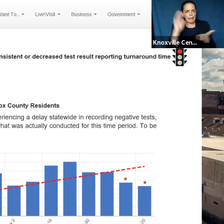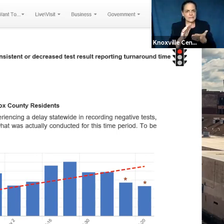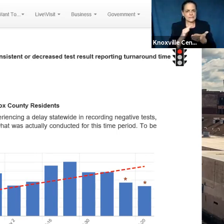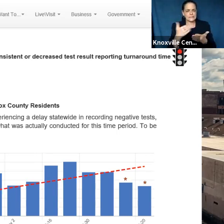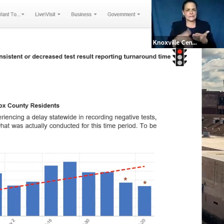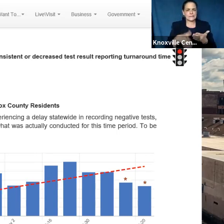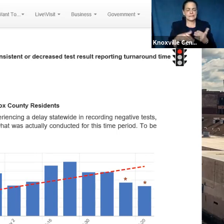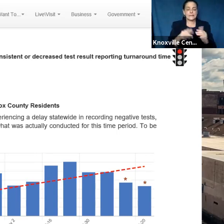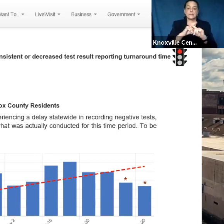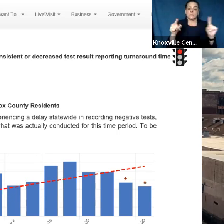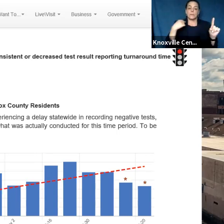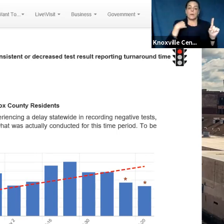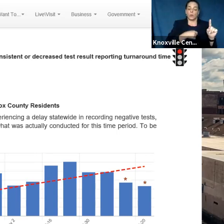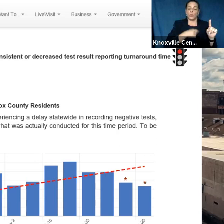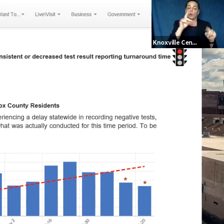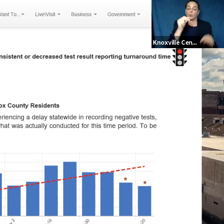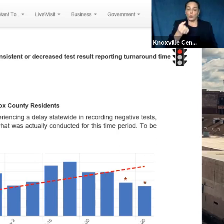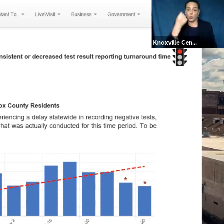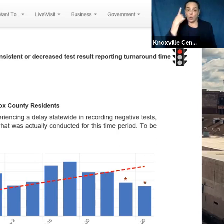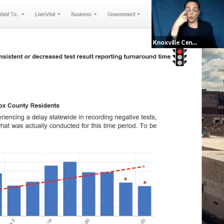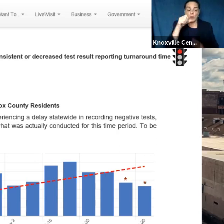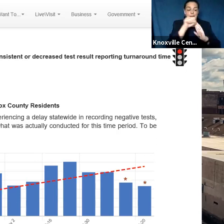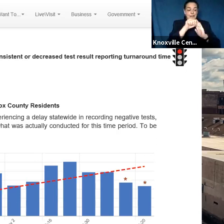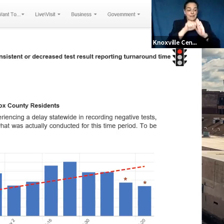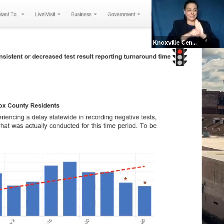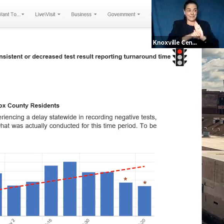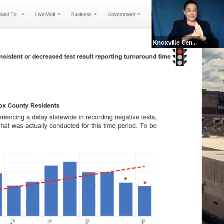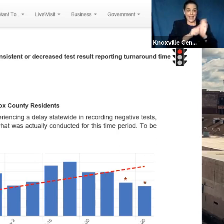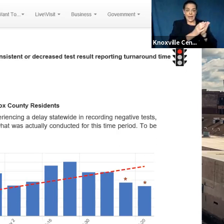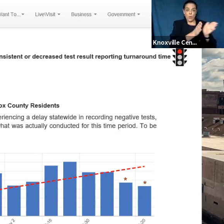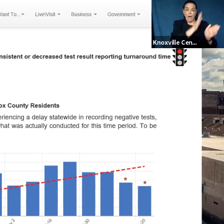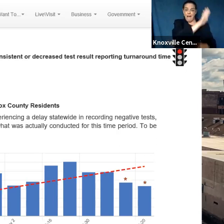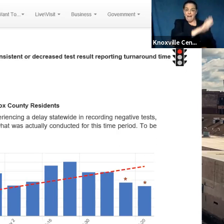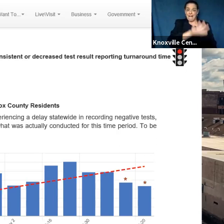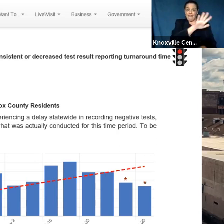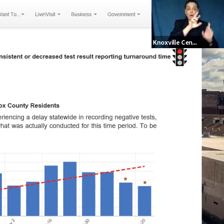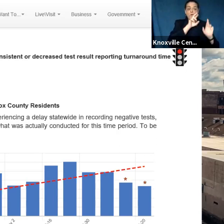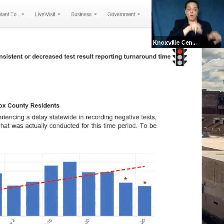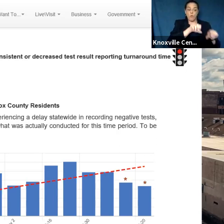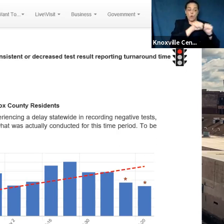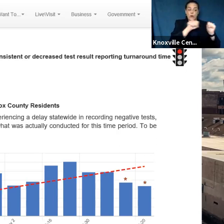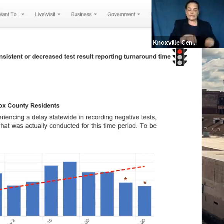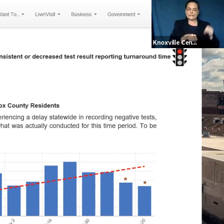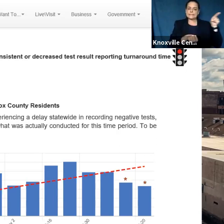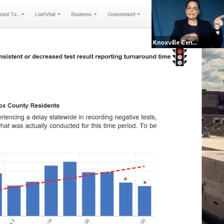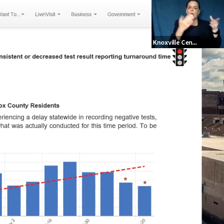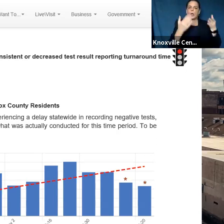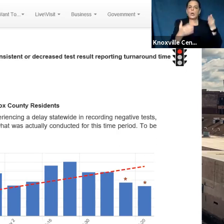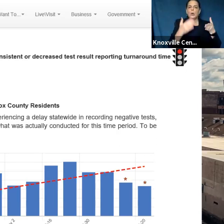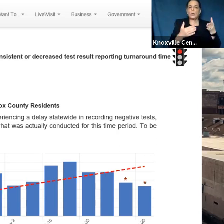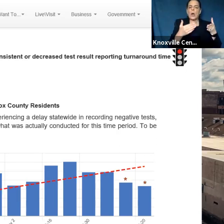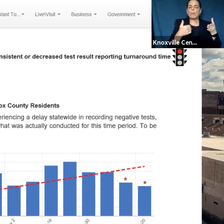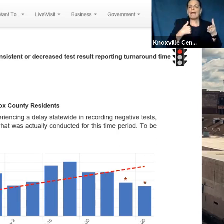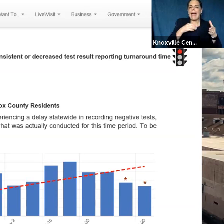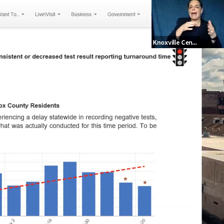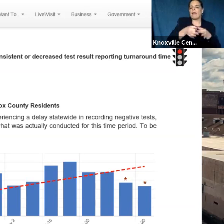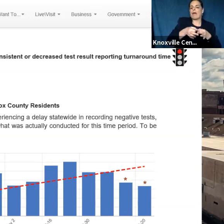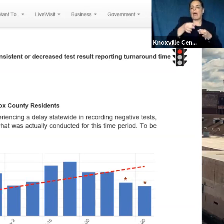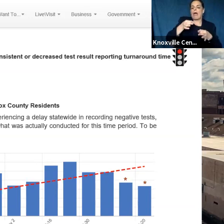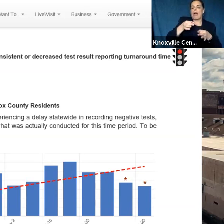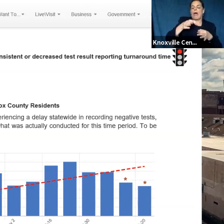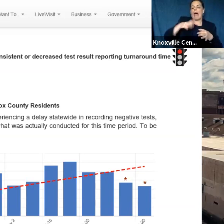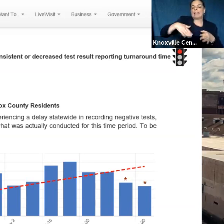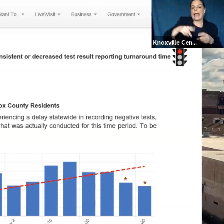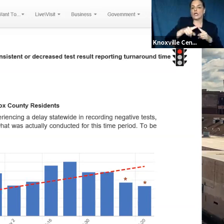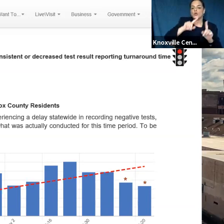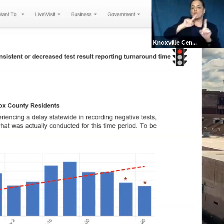However, we understand that the statewide reporting system is likely experiencing a delay in recording negative